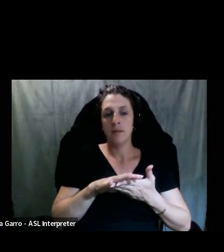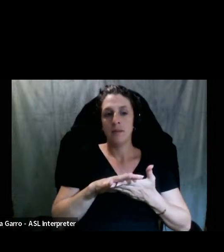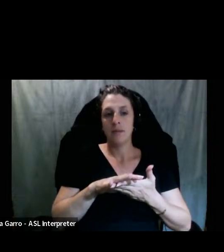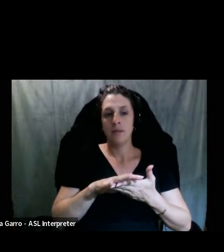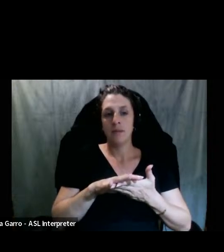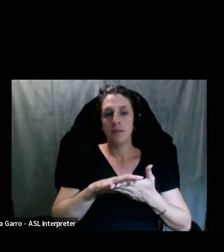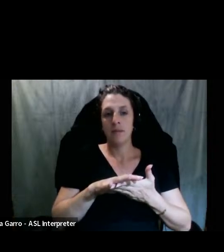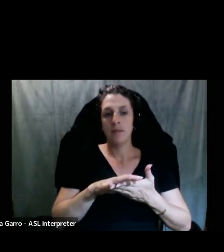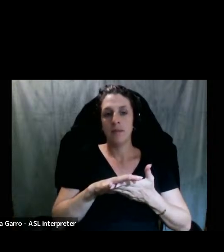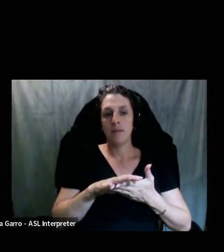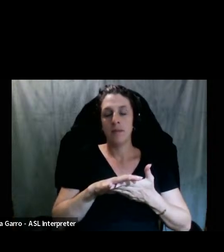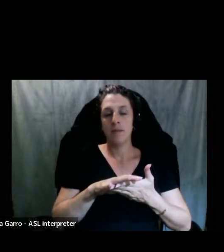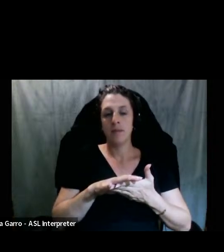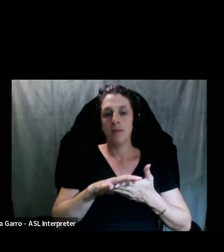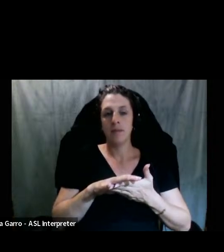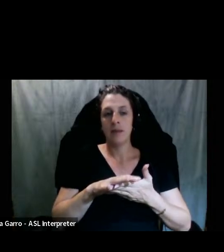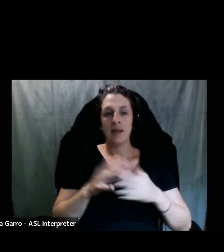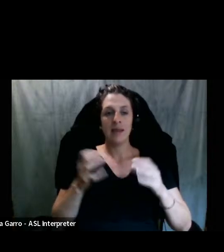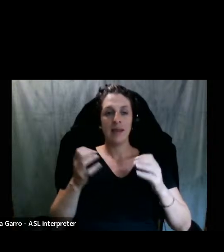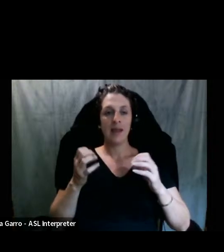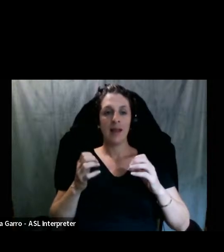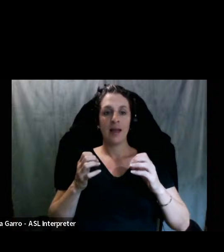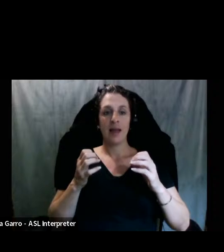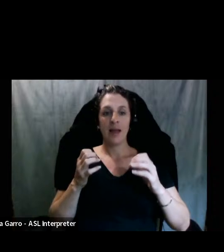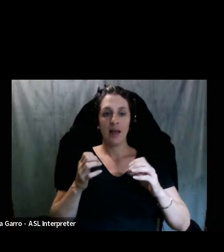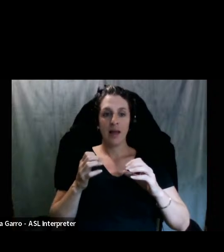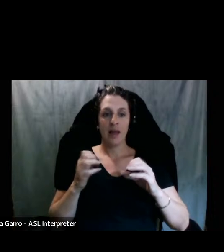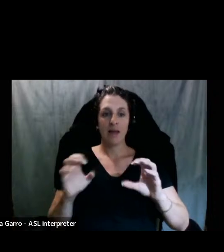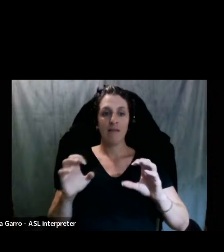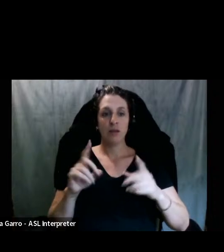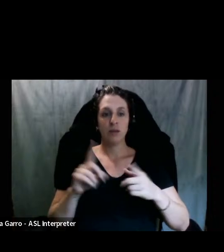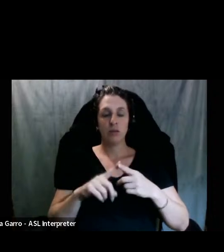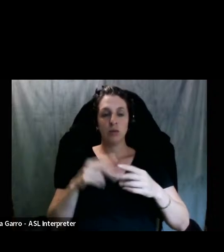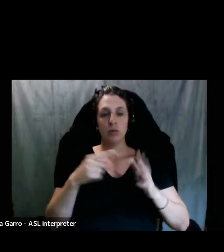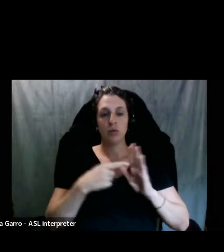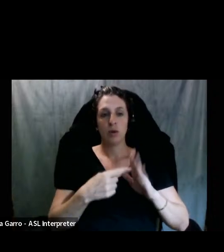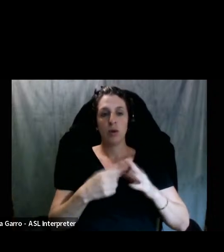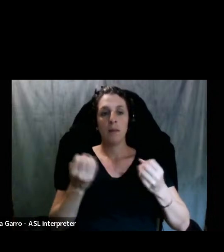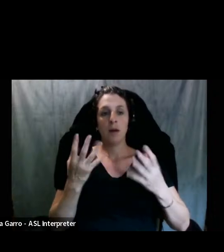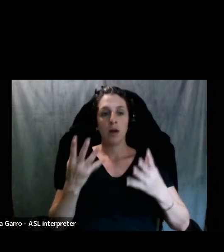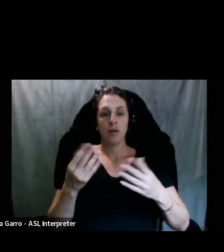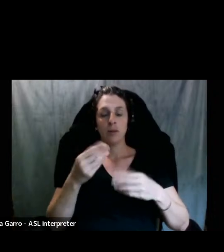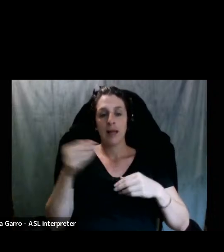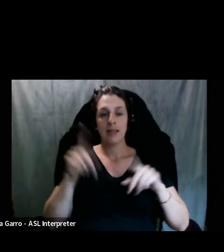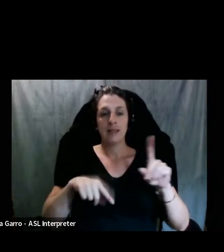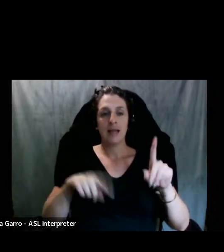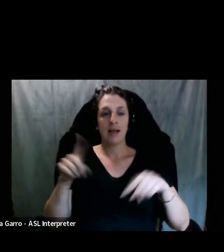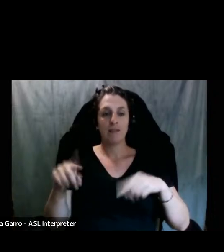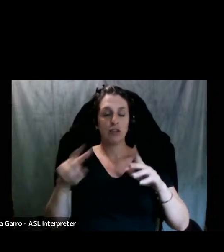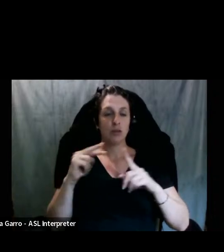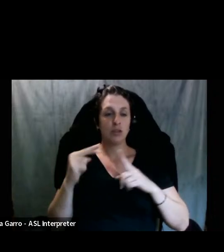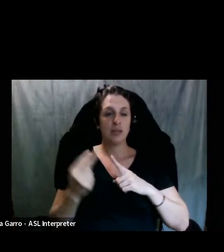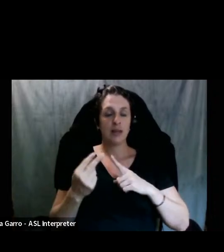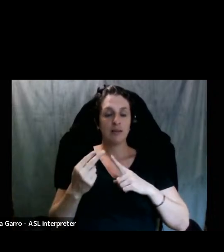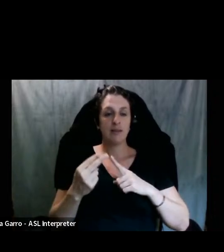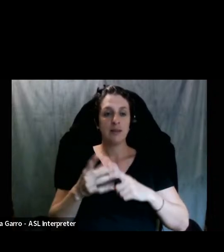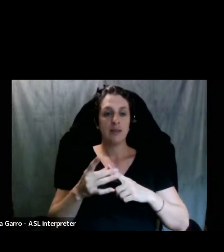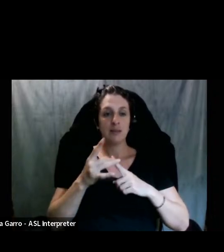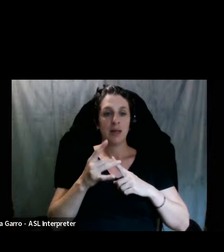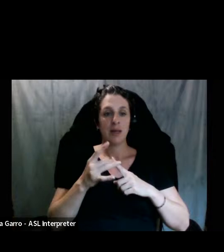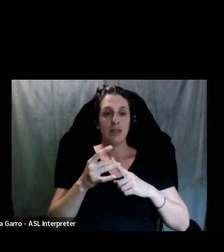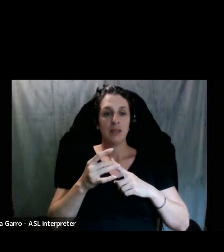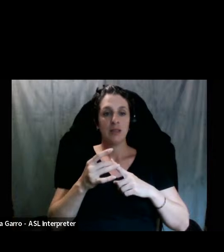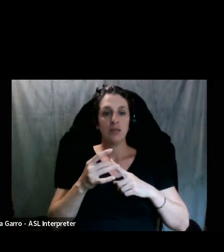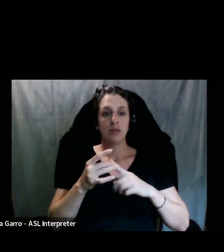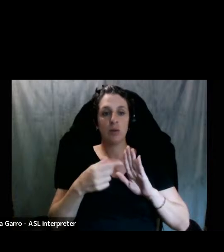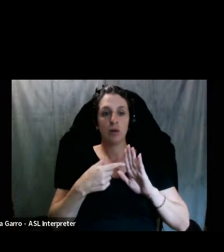showing the effort to show multiple and diverse perspectives, and especially with